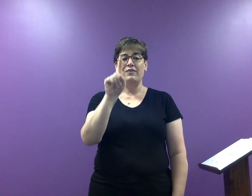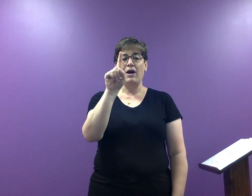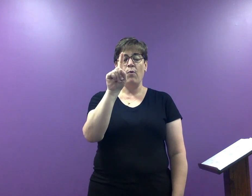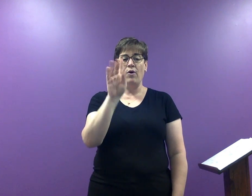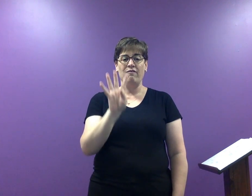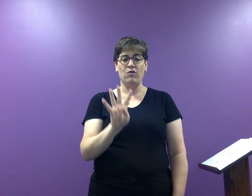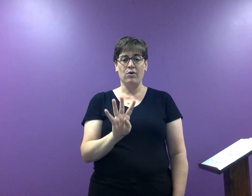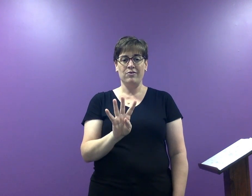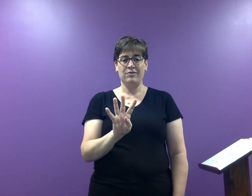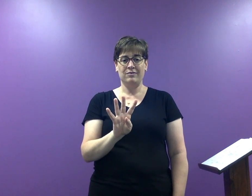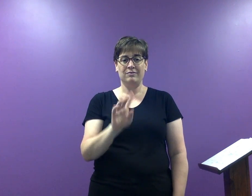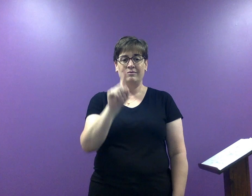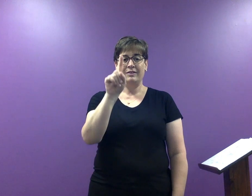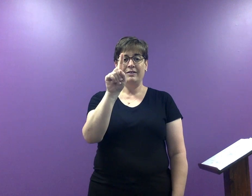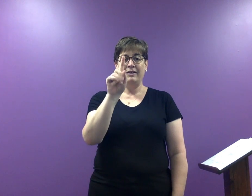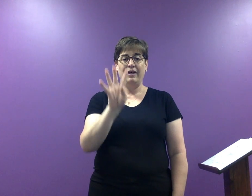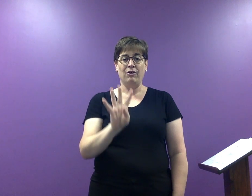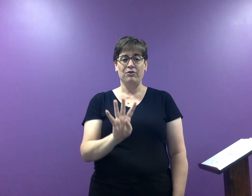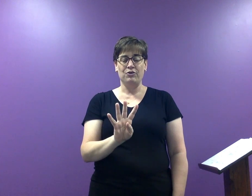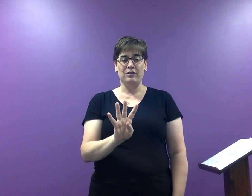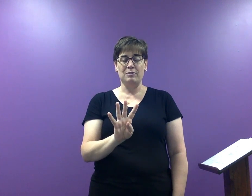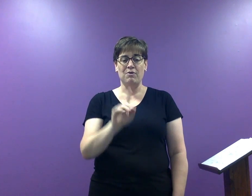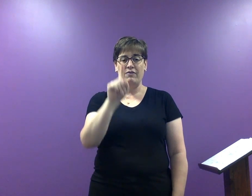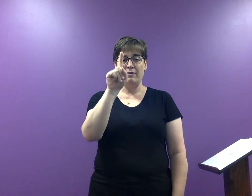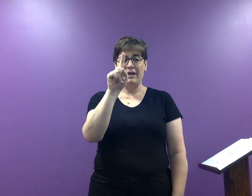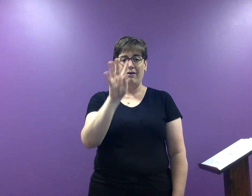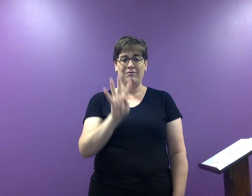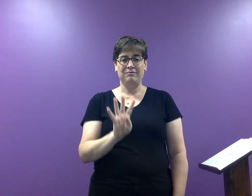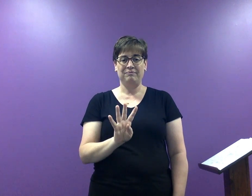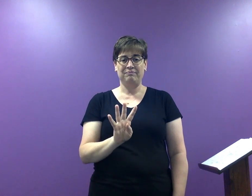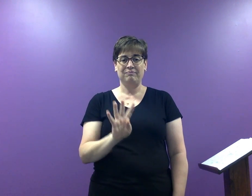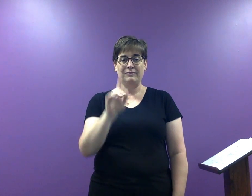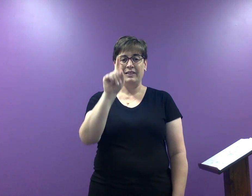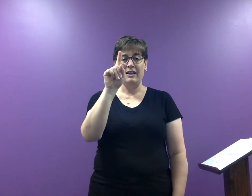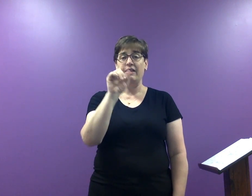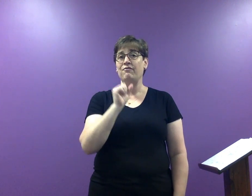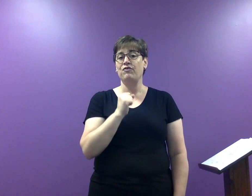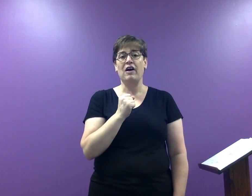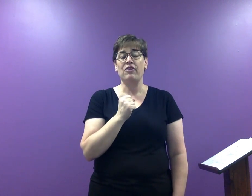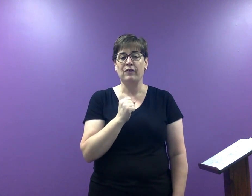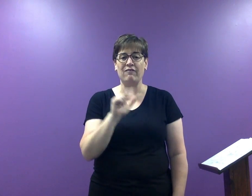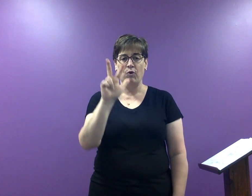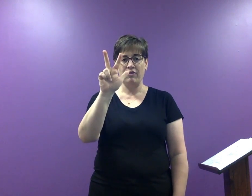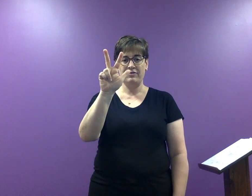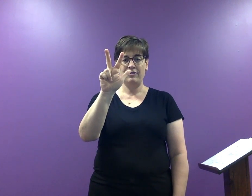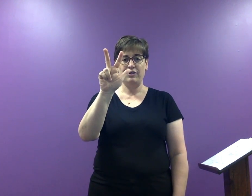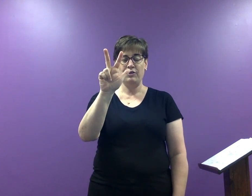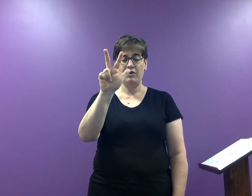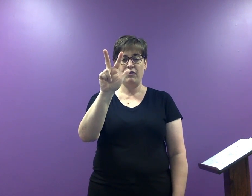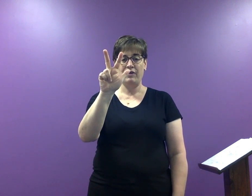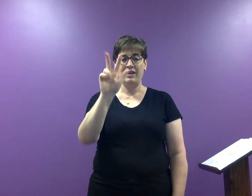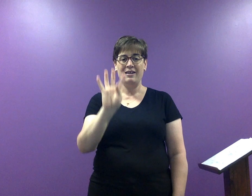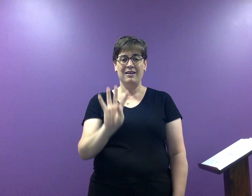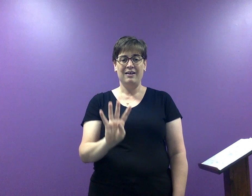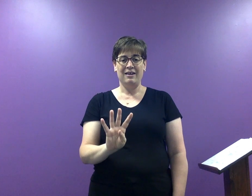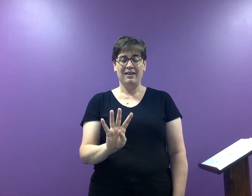got 1/4, and all you're doing is moving them down. And if you've got 3/4, you're going to do a 3 and then a